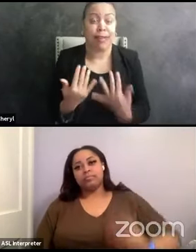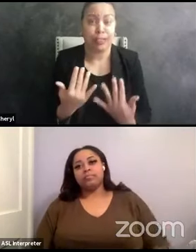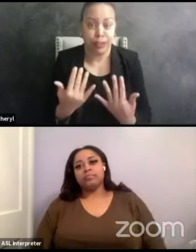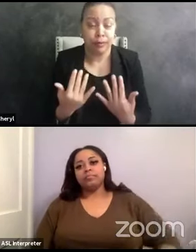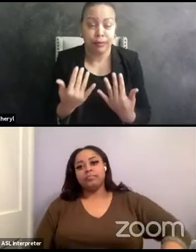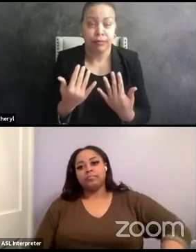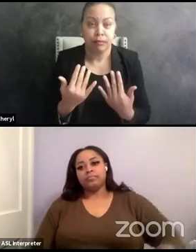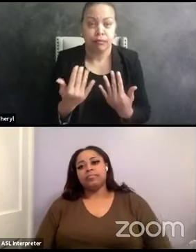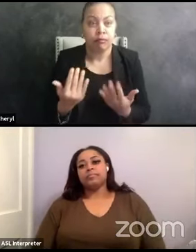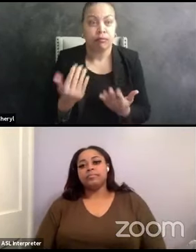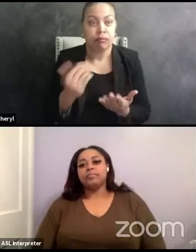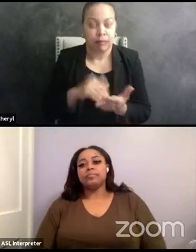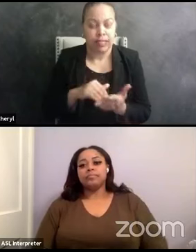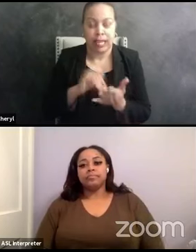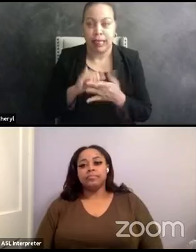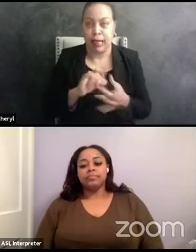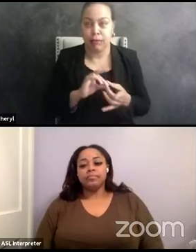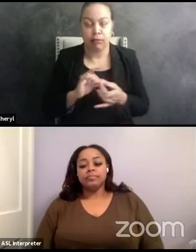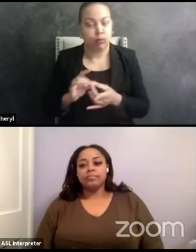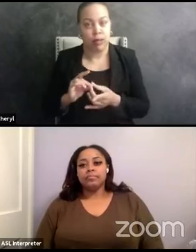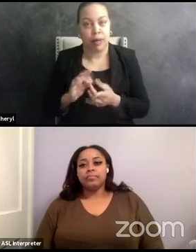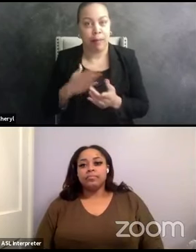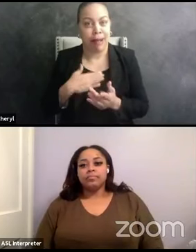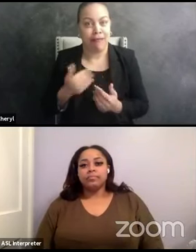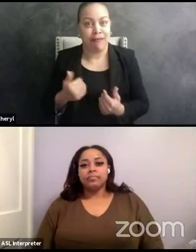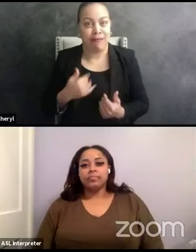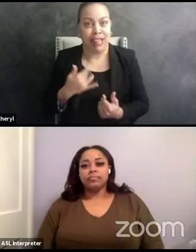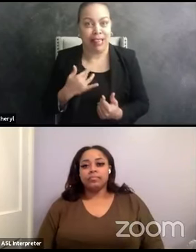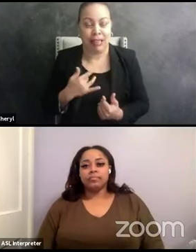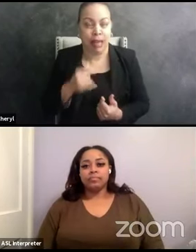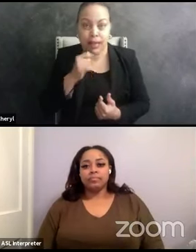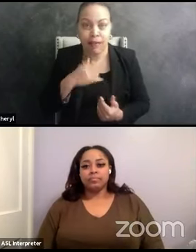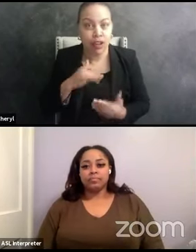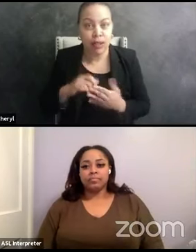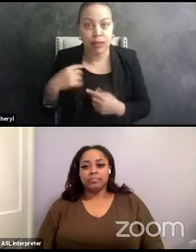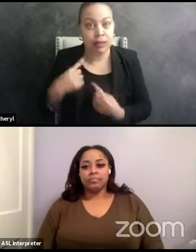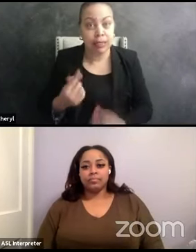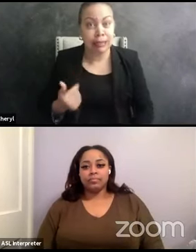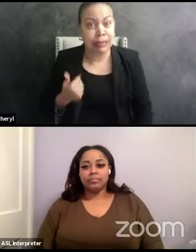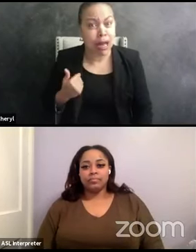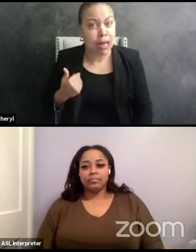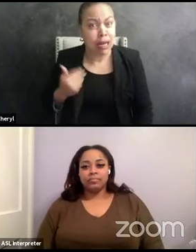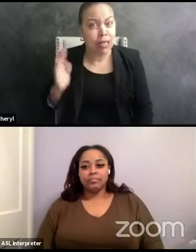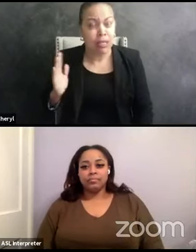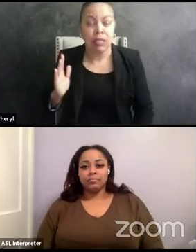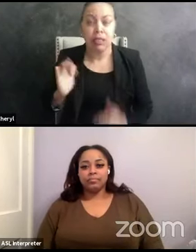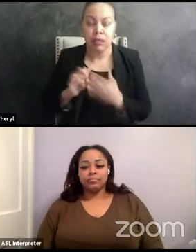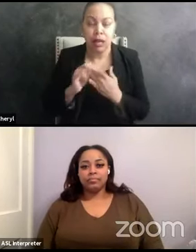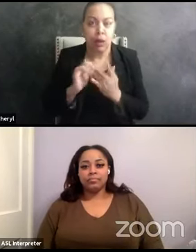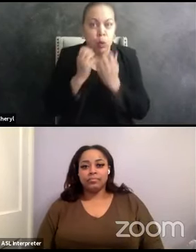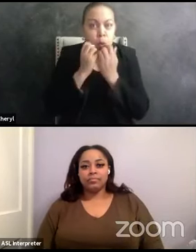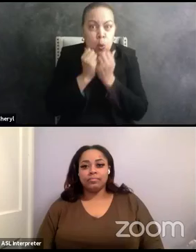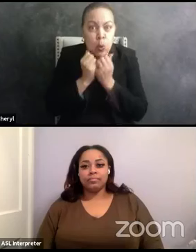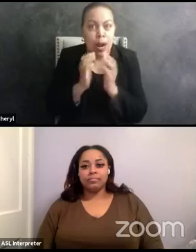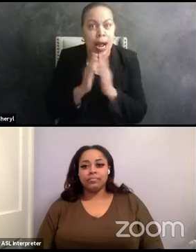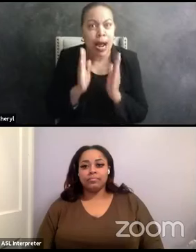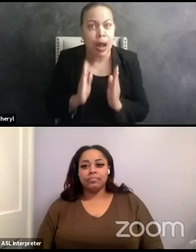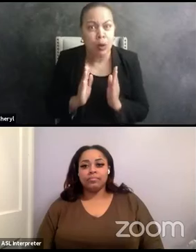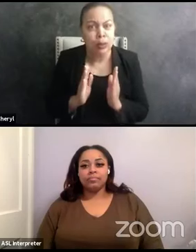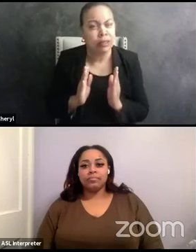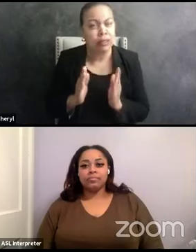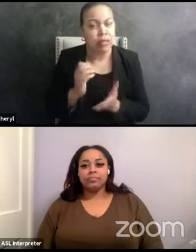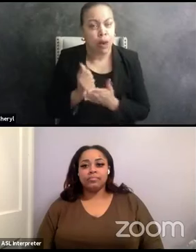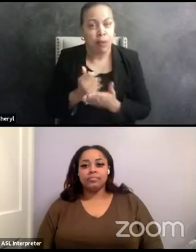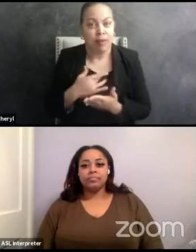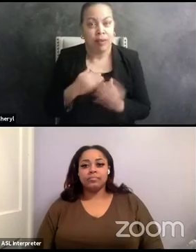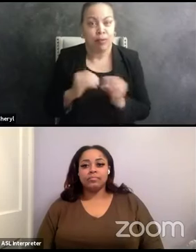me in a way I haven't felt probably since my youth of how important housing security is to your general safety, especially in a